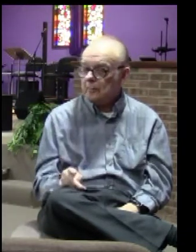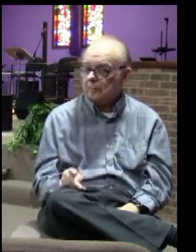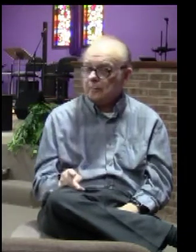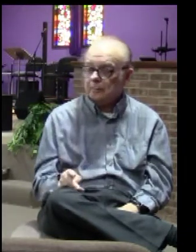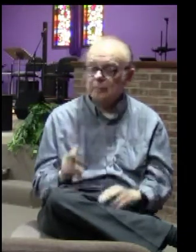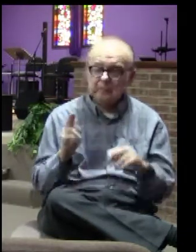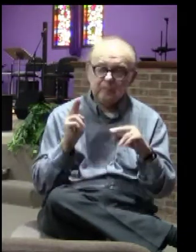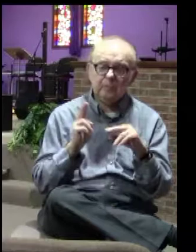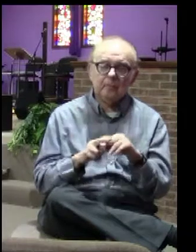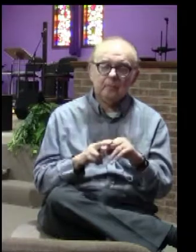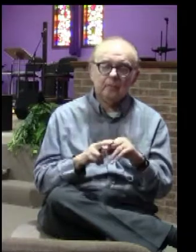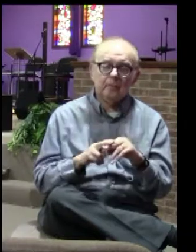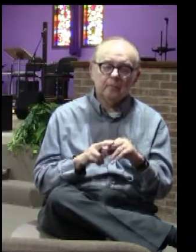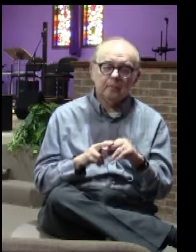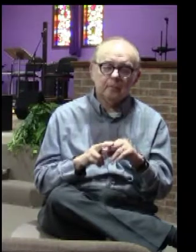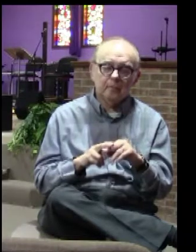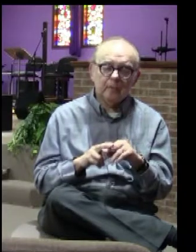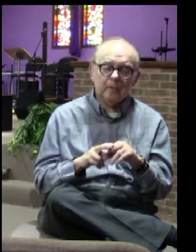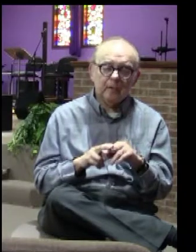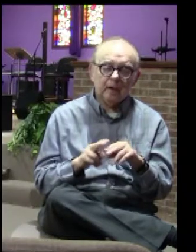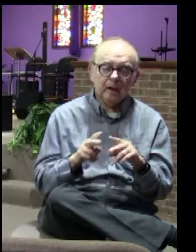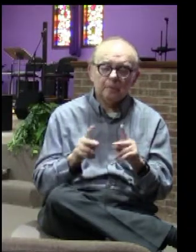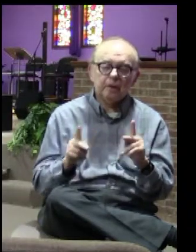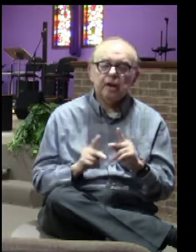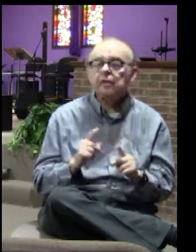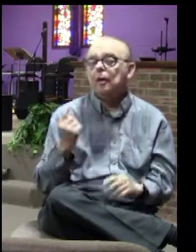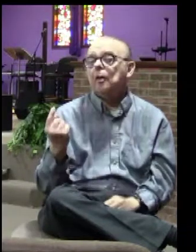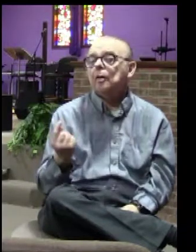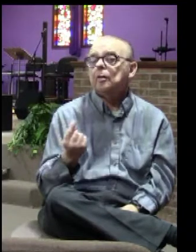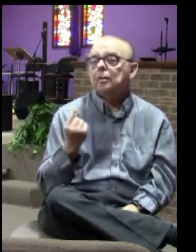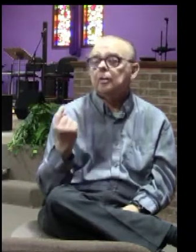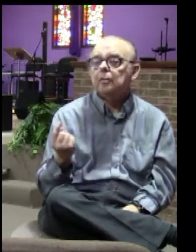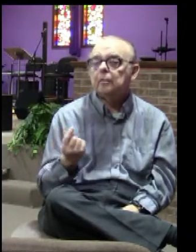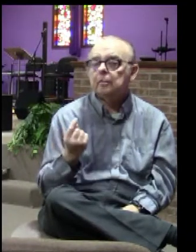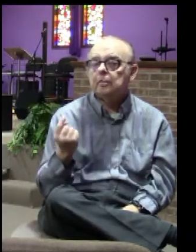You're sitting in a spot all by yourself.